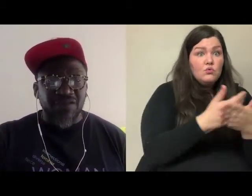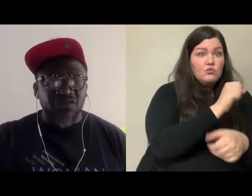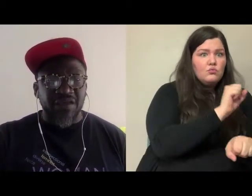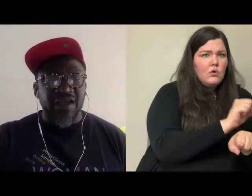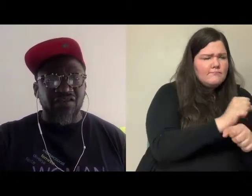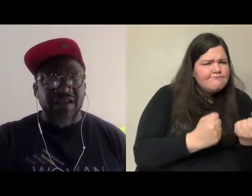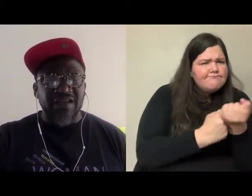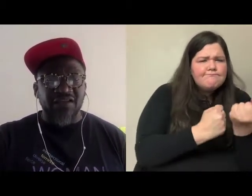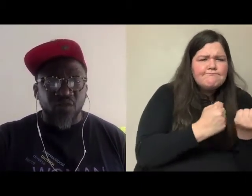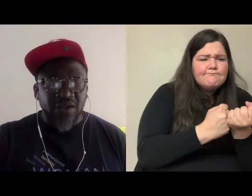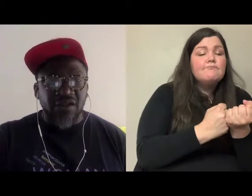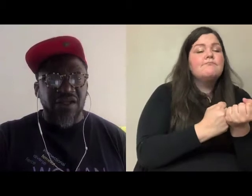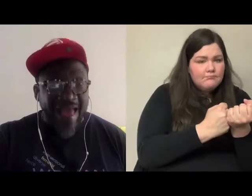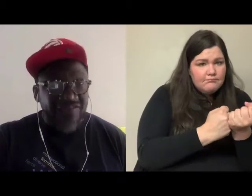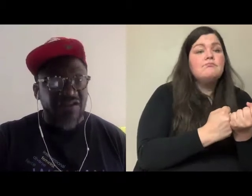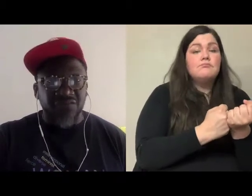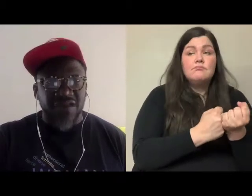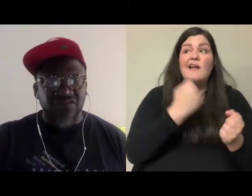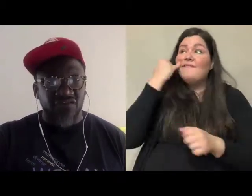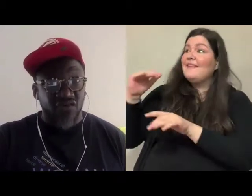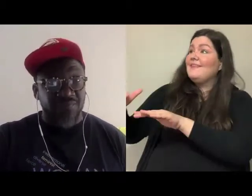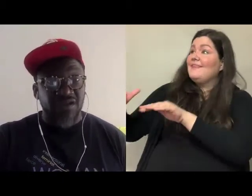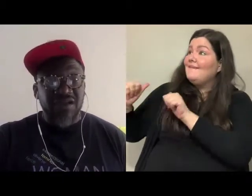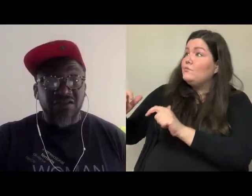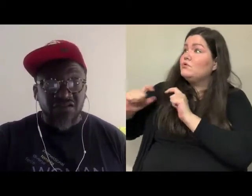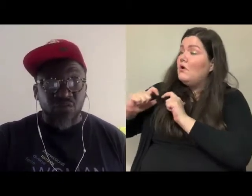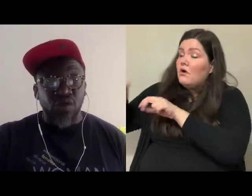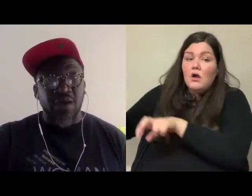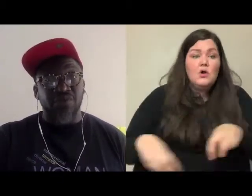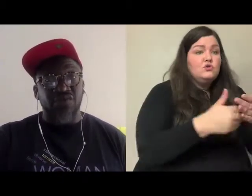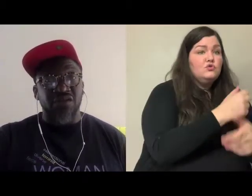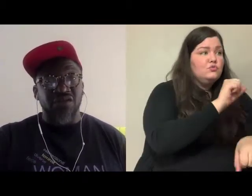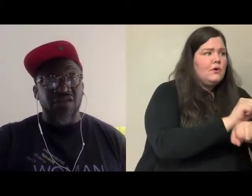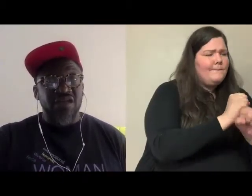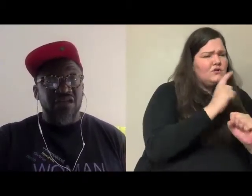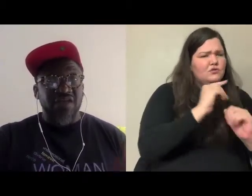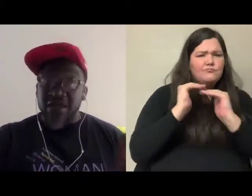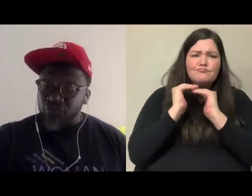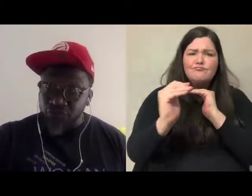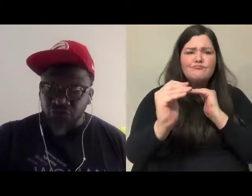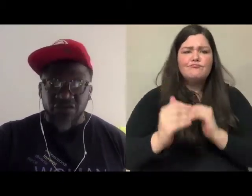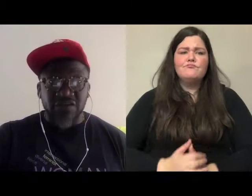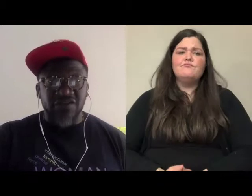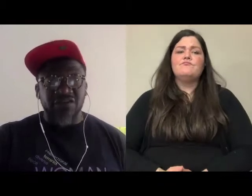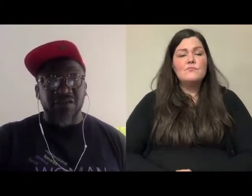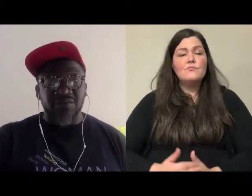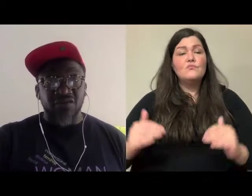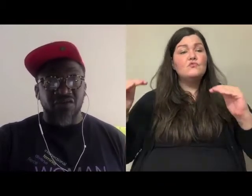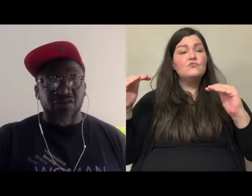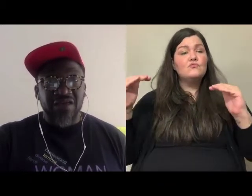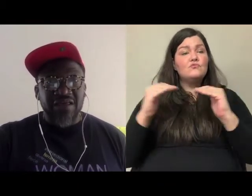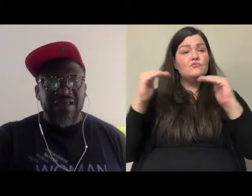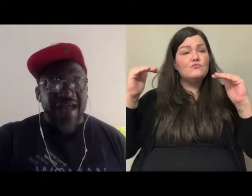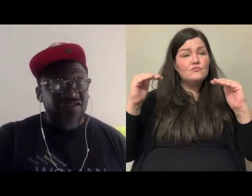should be doing is that it has to invest in jobs, decent work opportunities that reduce sector